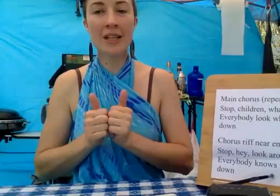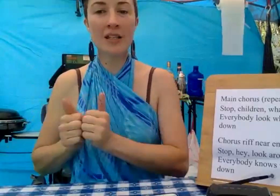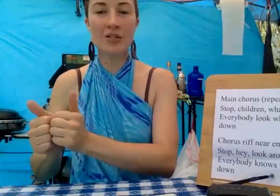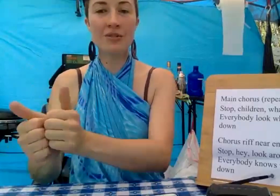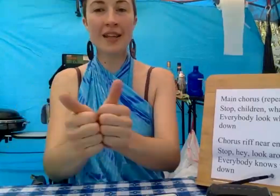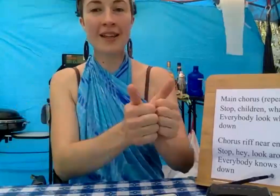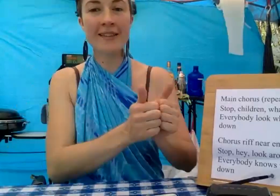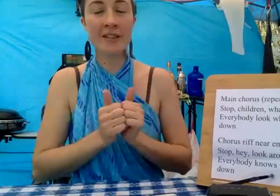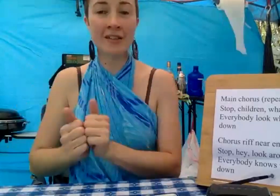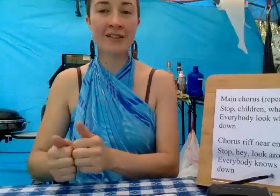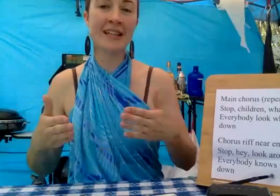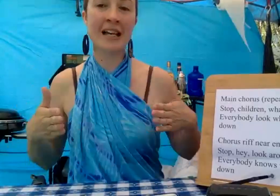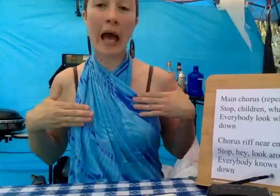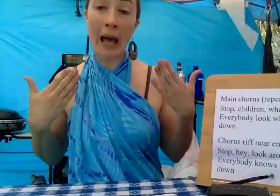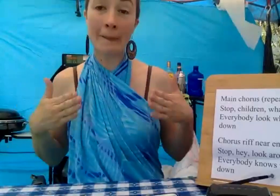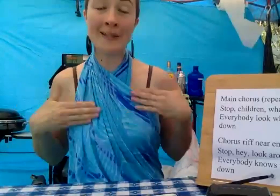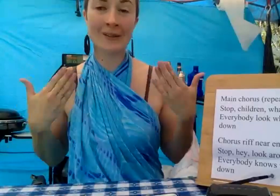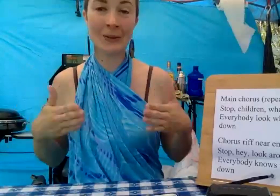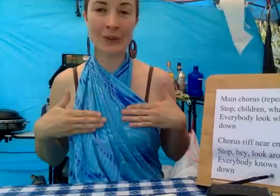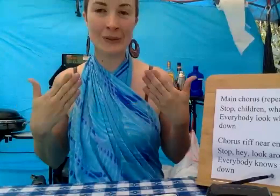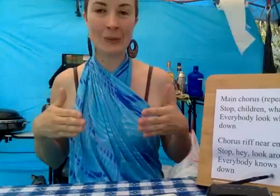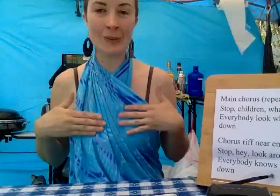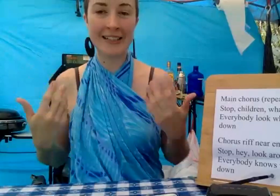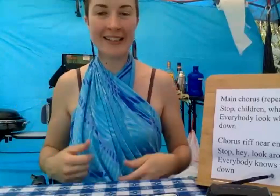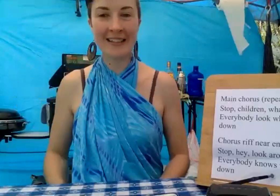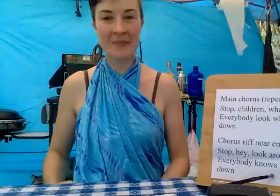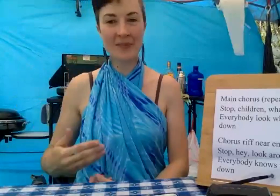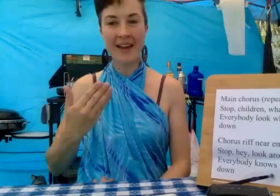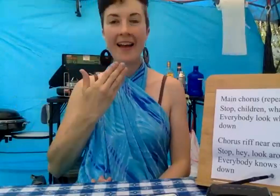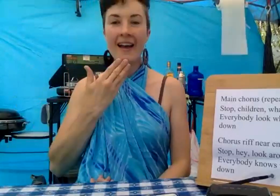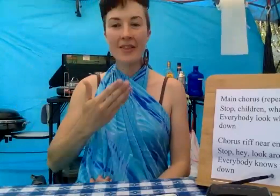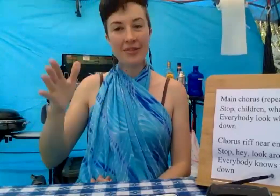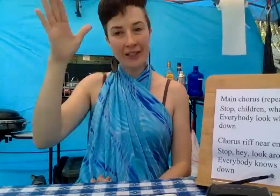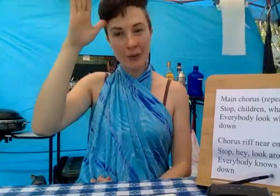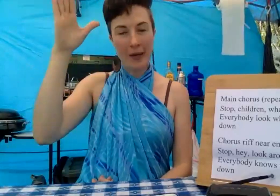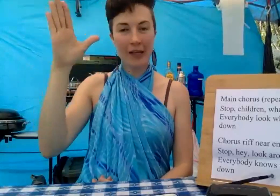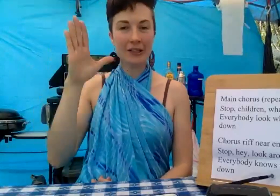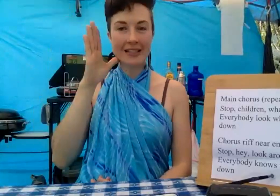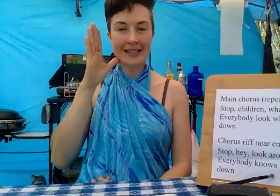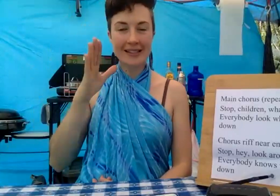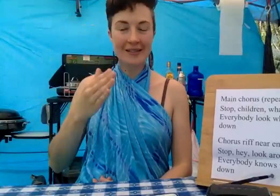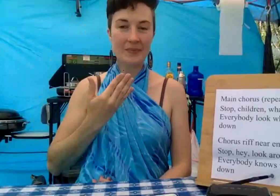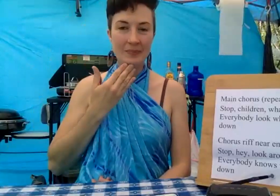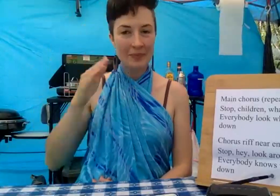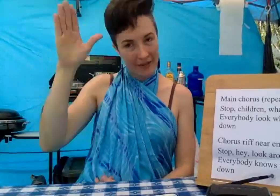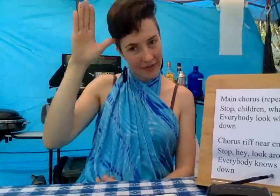get together, the happier we'll be. Thank you, parents. Thank